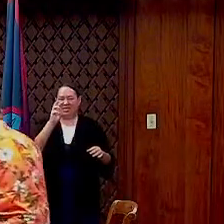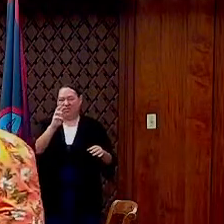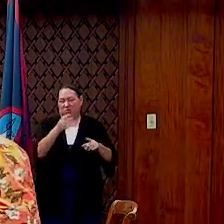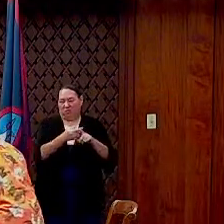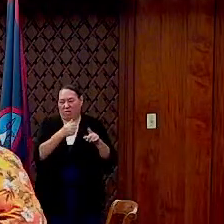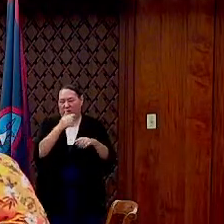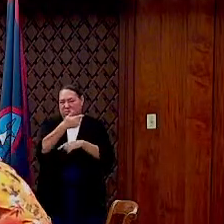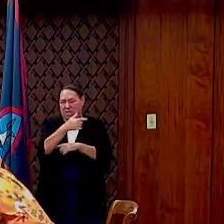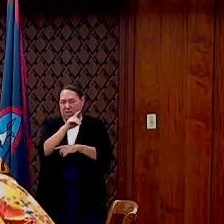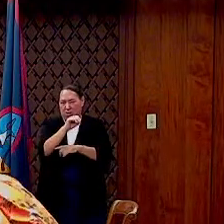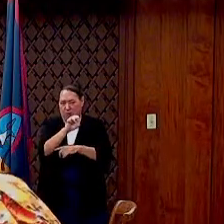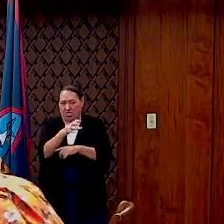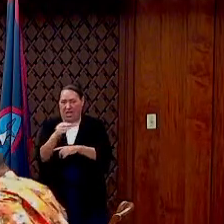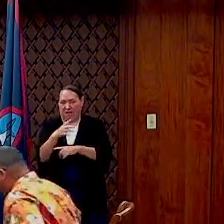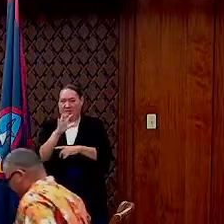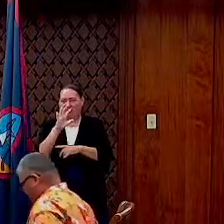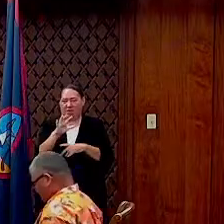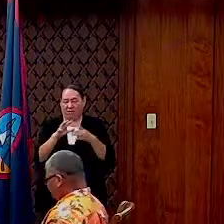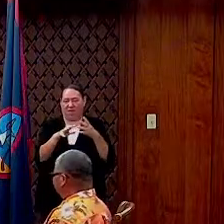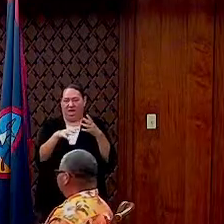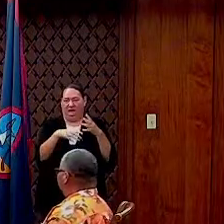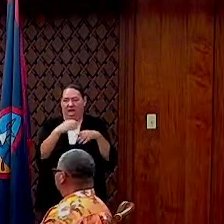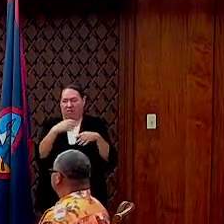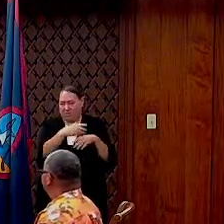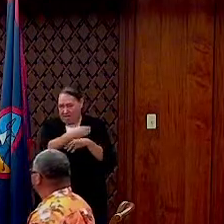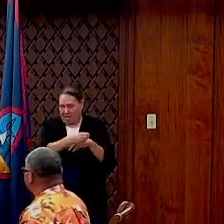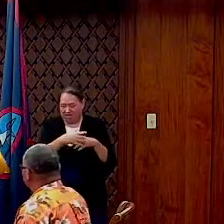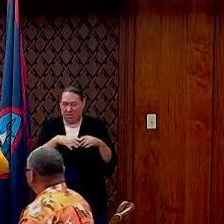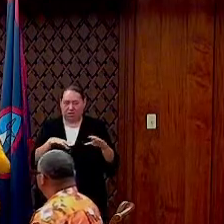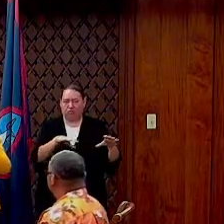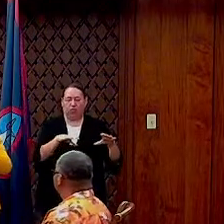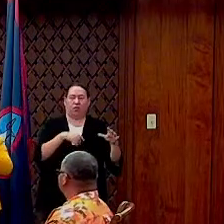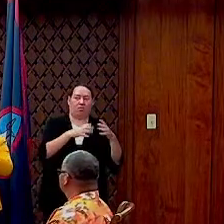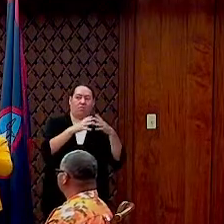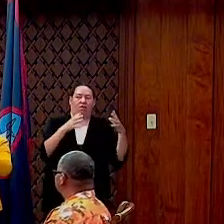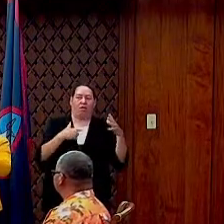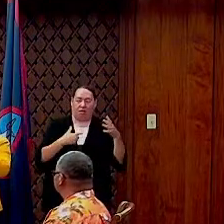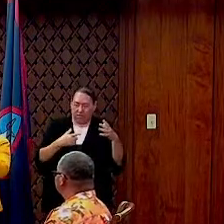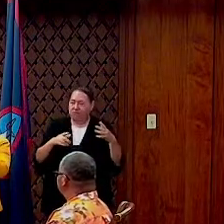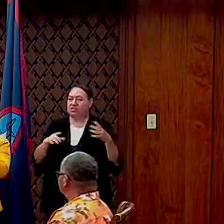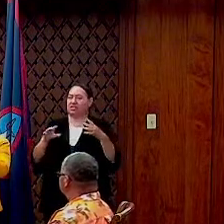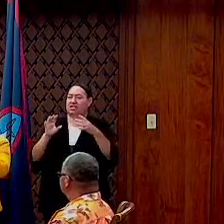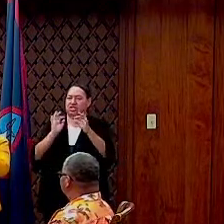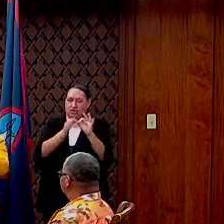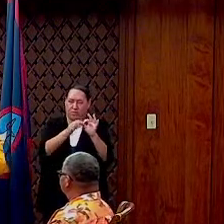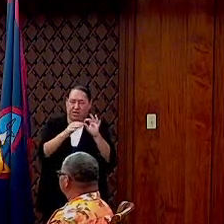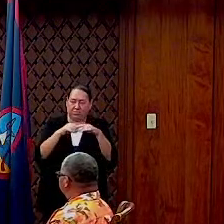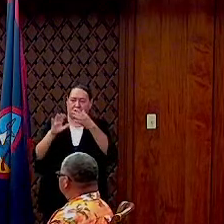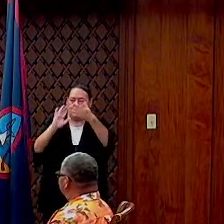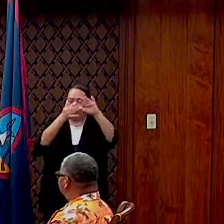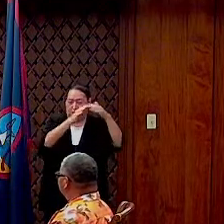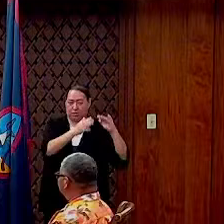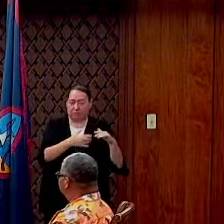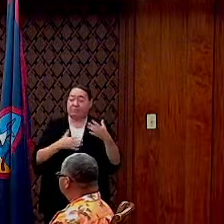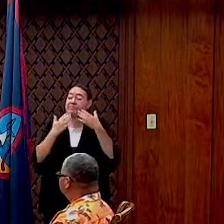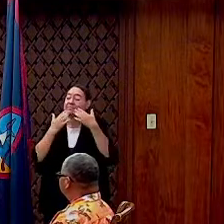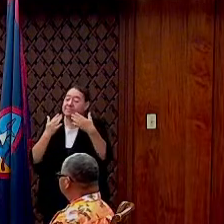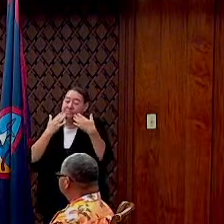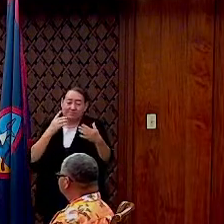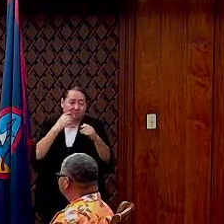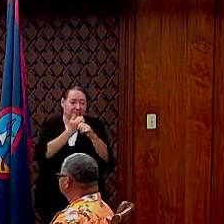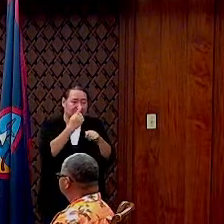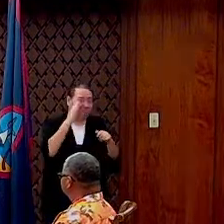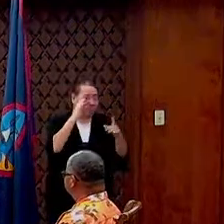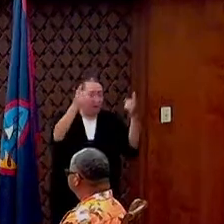GDOE and 5 outside that do a lot of the freelance interpreting. Thank you everybody for